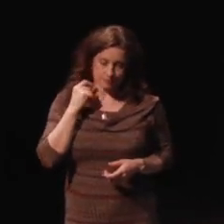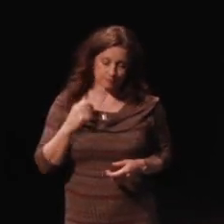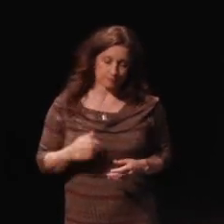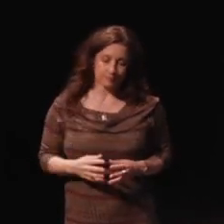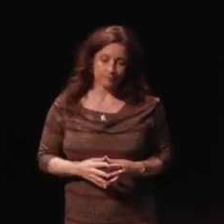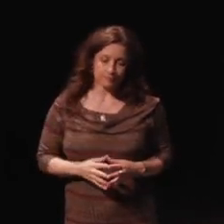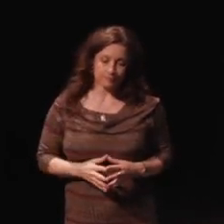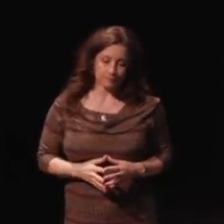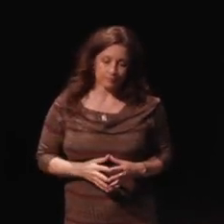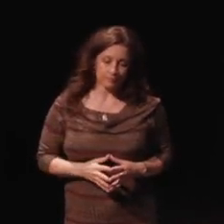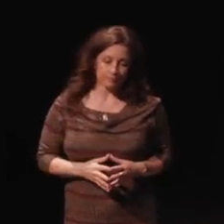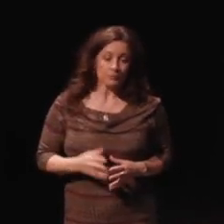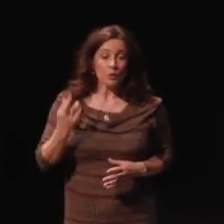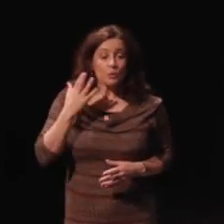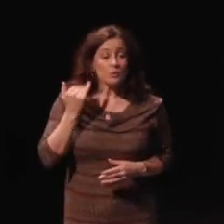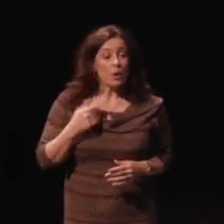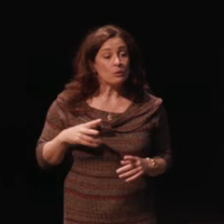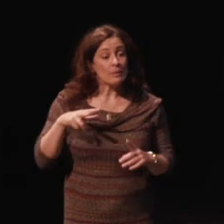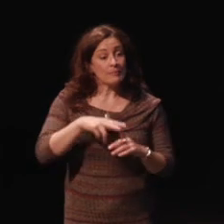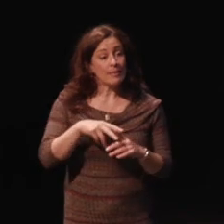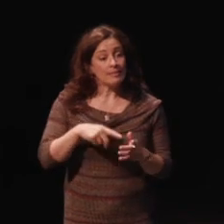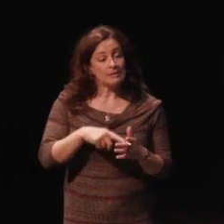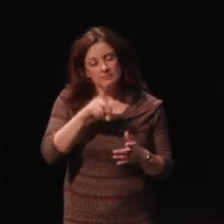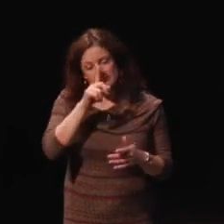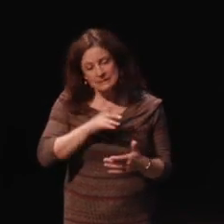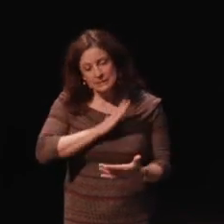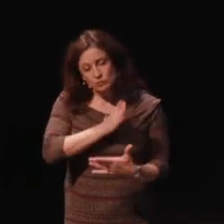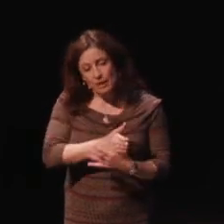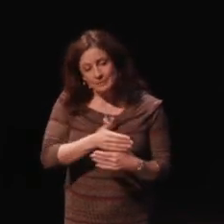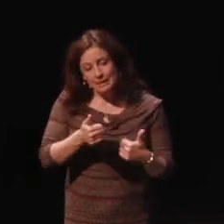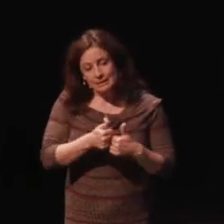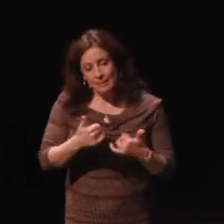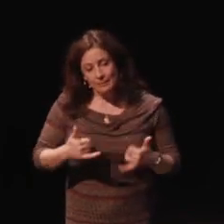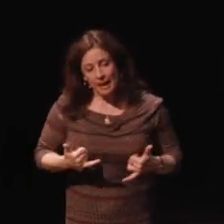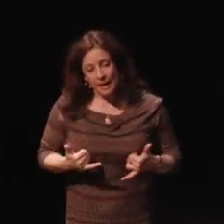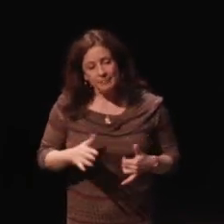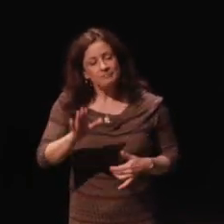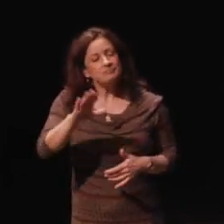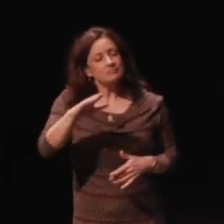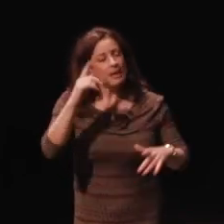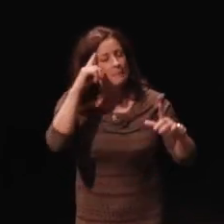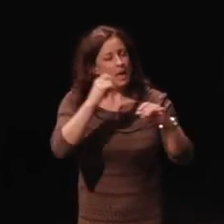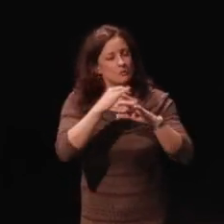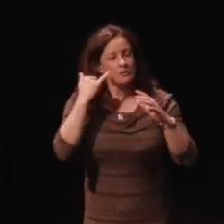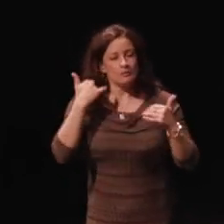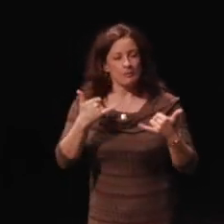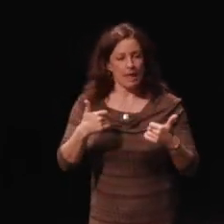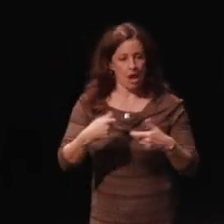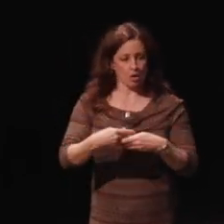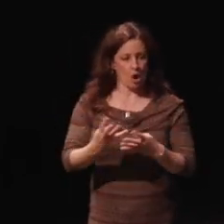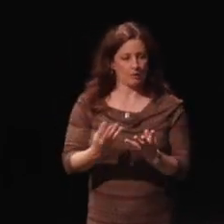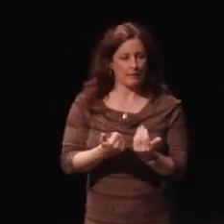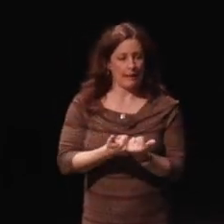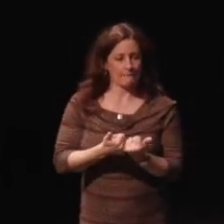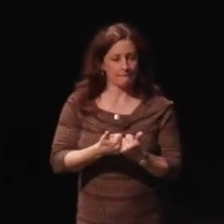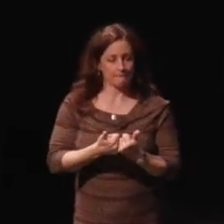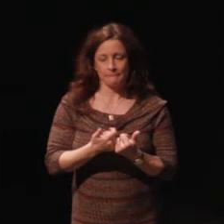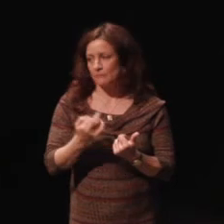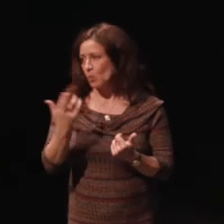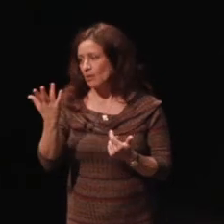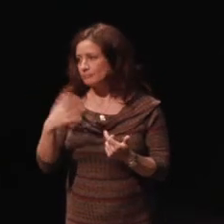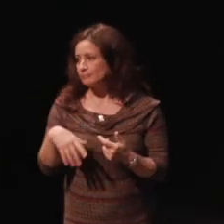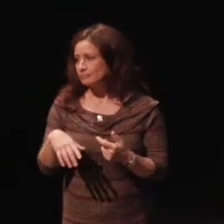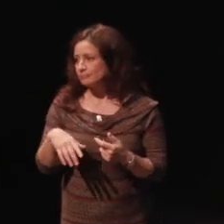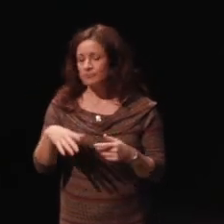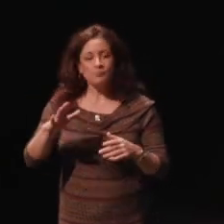might implement this is because it really doesn't disrupt the gameplay. Imagine you're playing a card game or a well, actually, you know what?